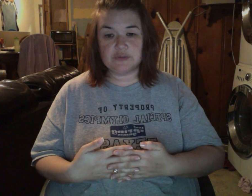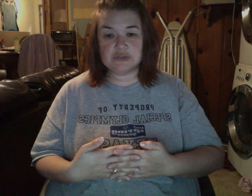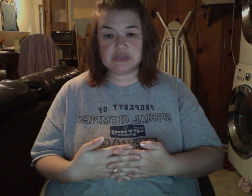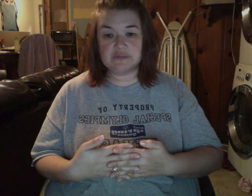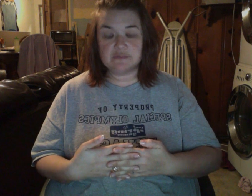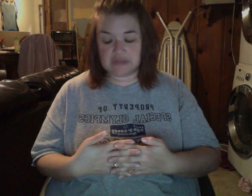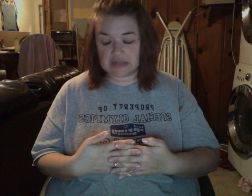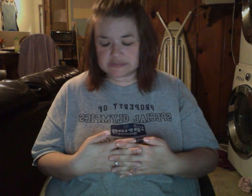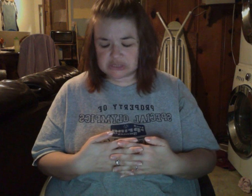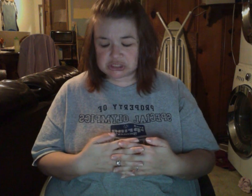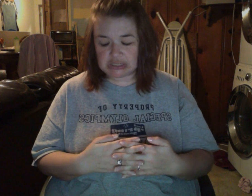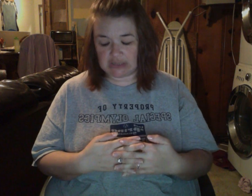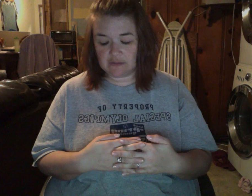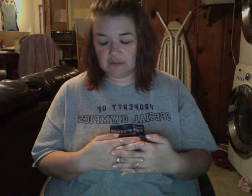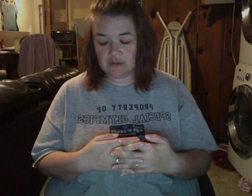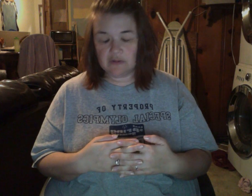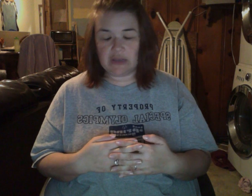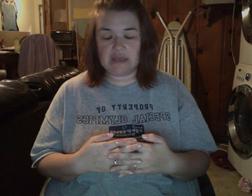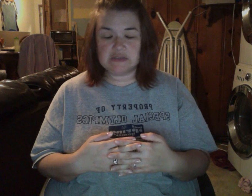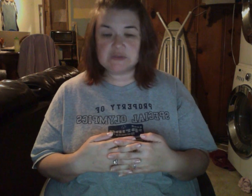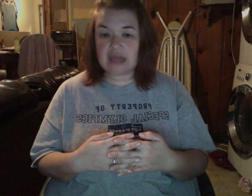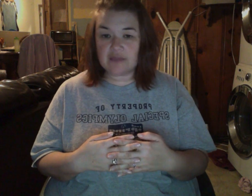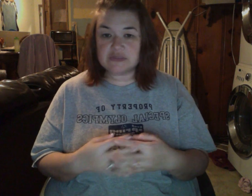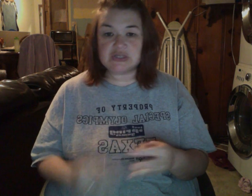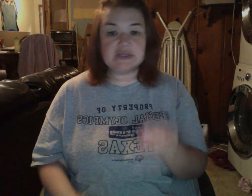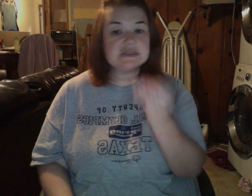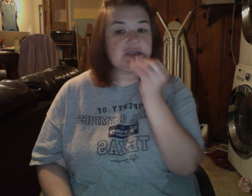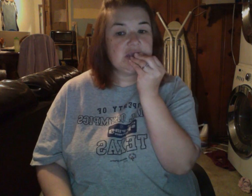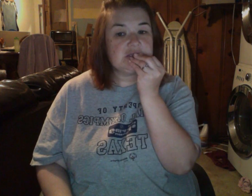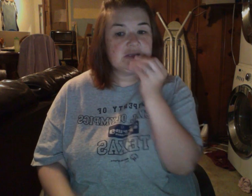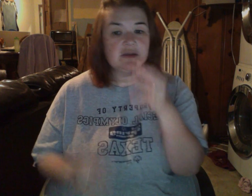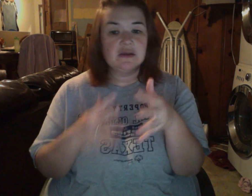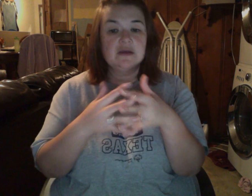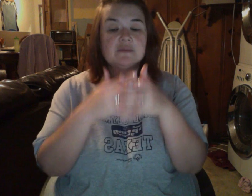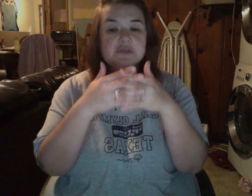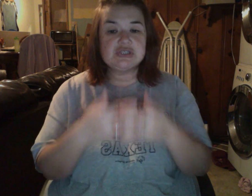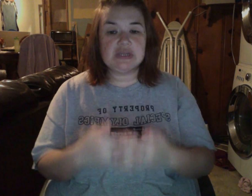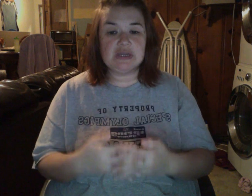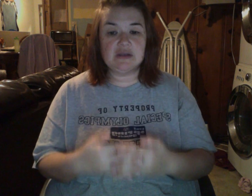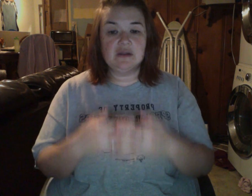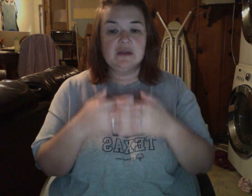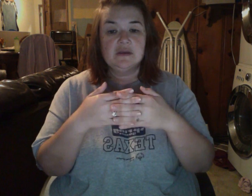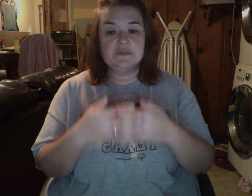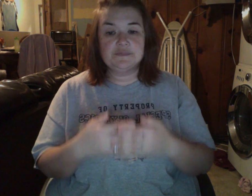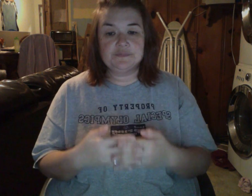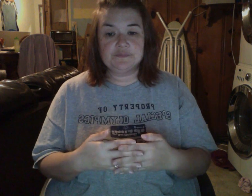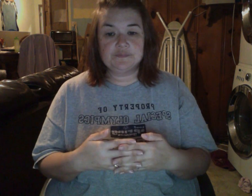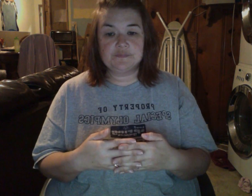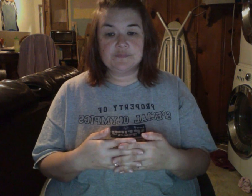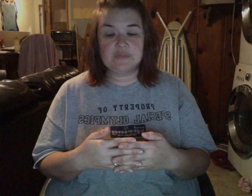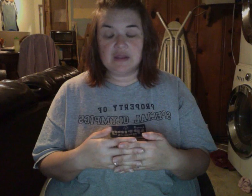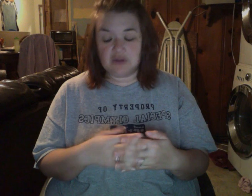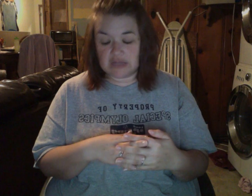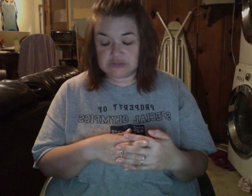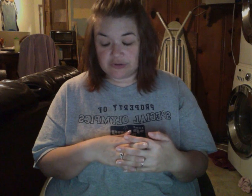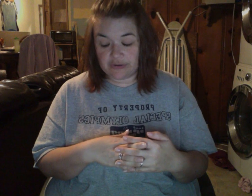motion. That's machine. Okay, so snack machine is eat machine. And you guys should already know how